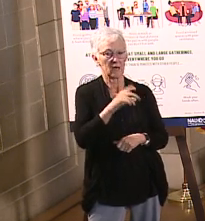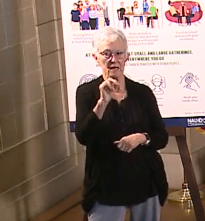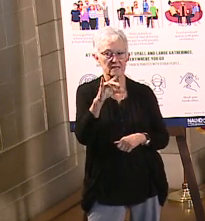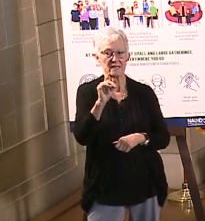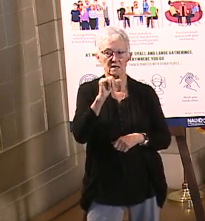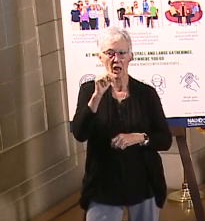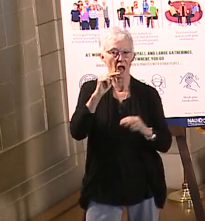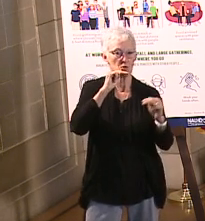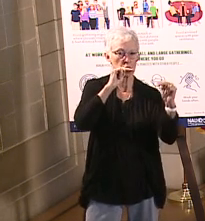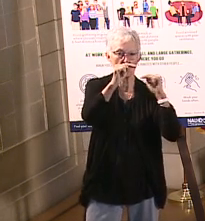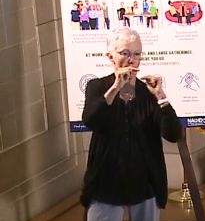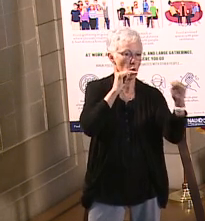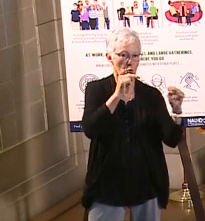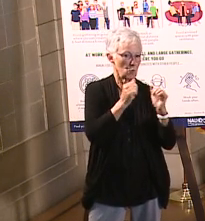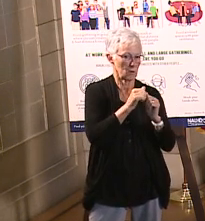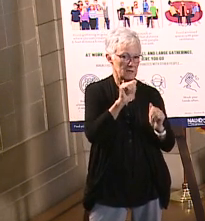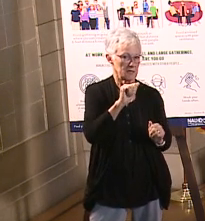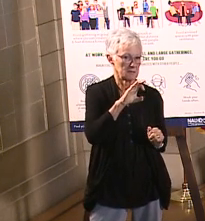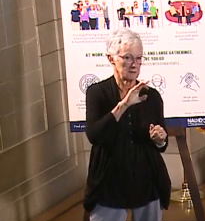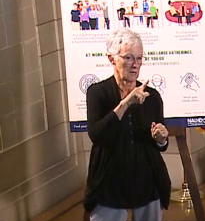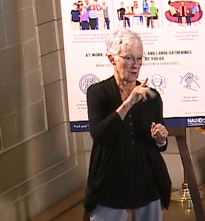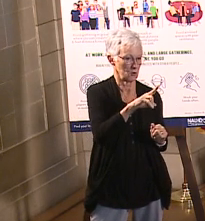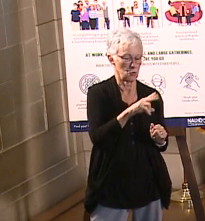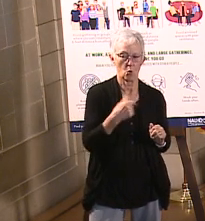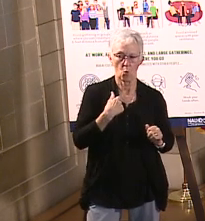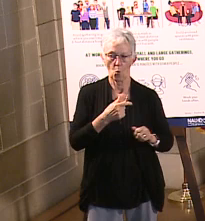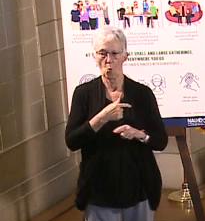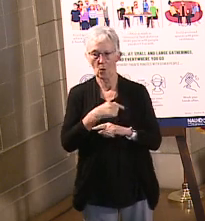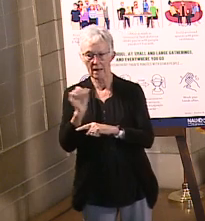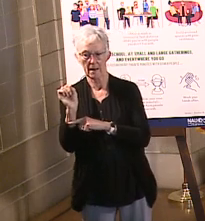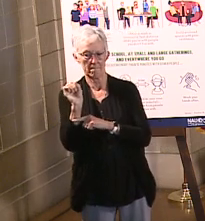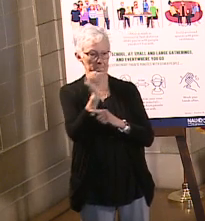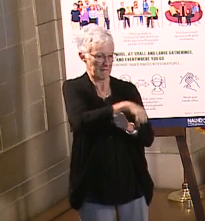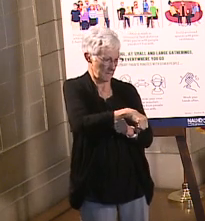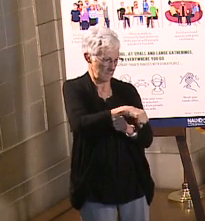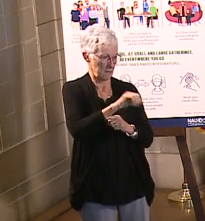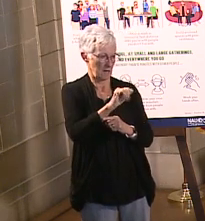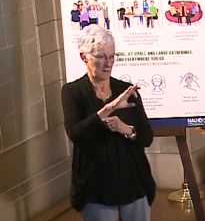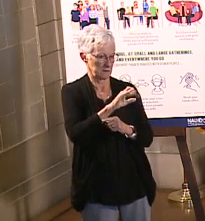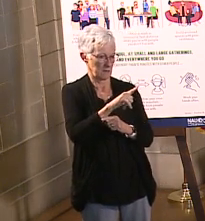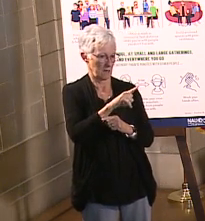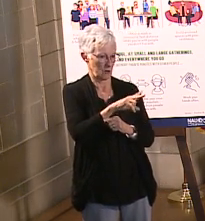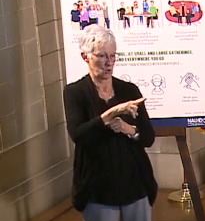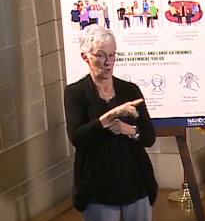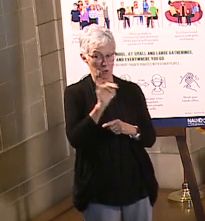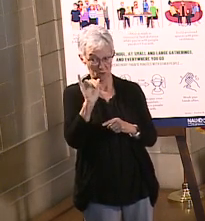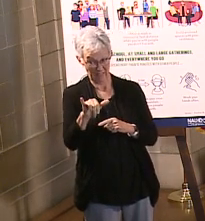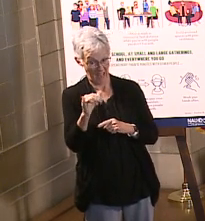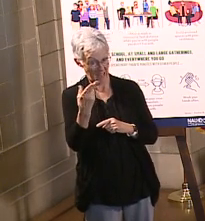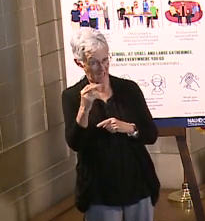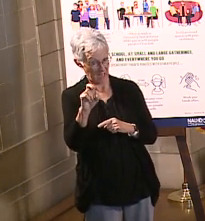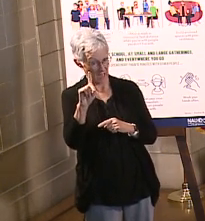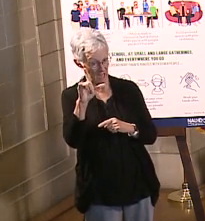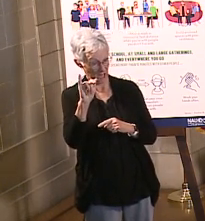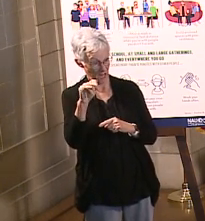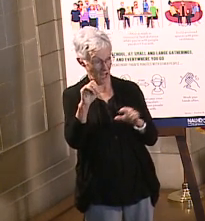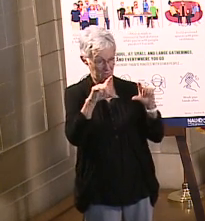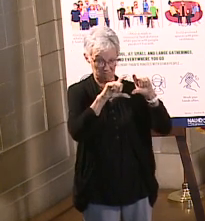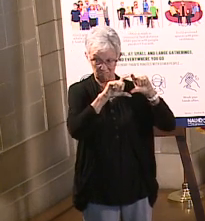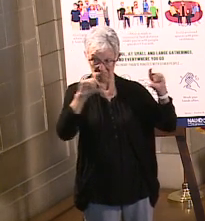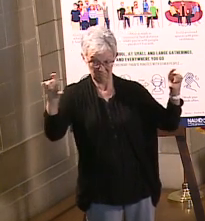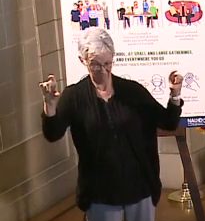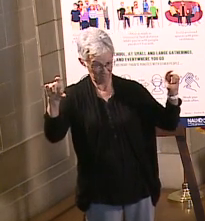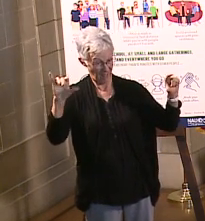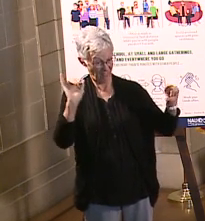Attorney General beat the ACLU and beat them badly. The headline's crap, and frankly, as our flagship